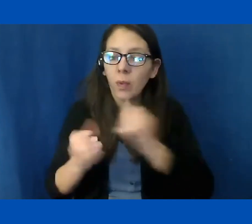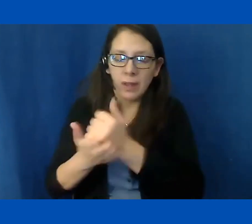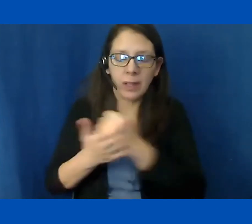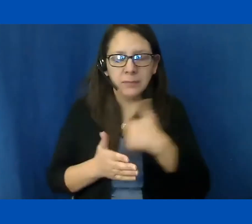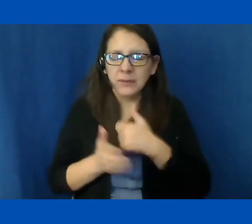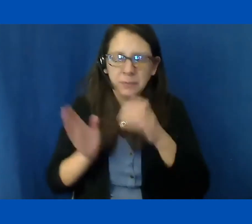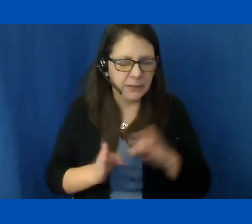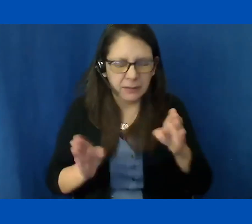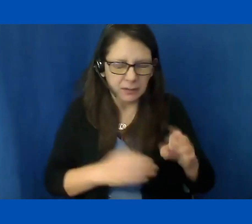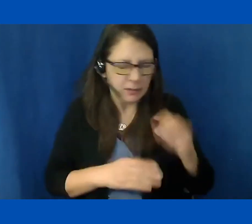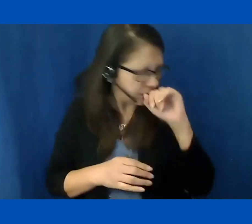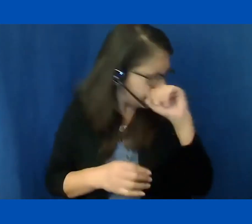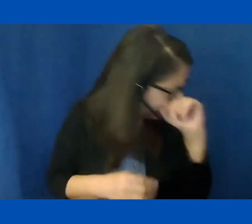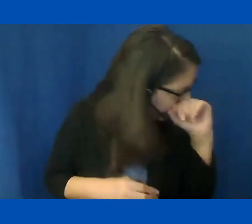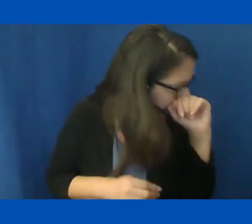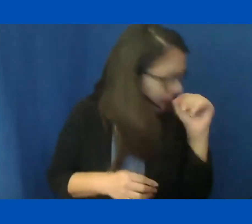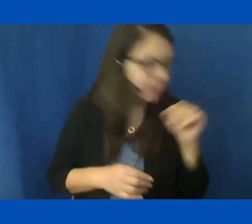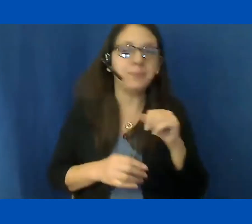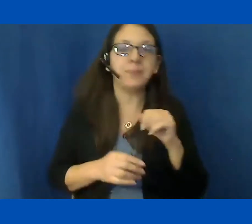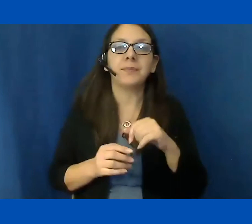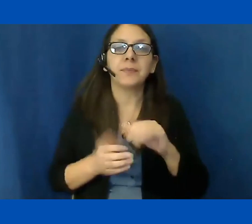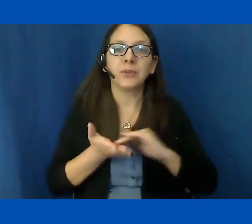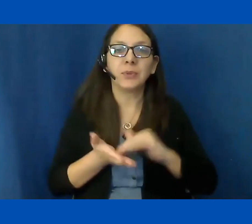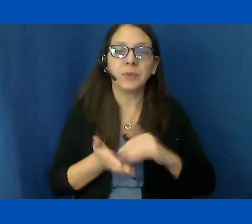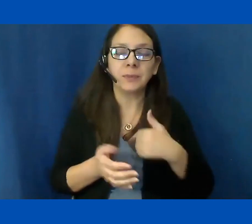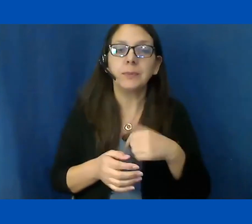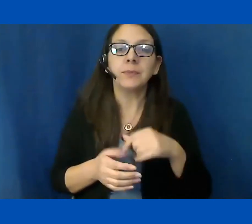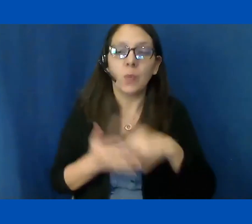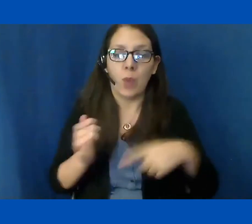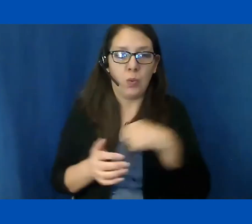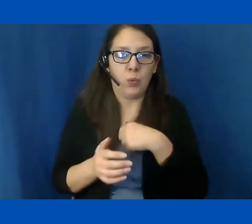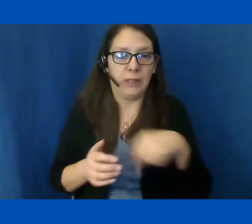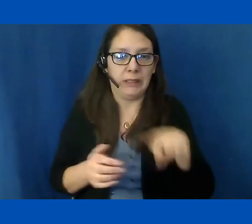in touch with tournament people. It was all kind of what we decided to do. So